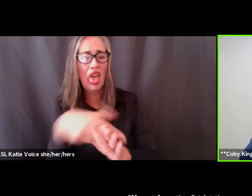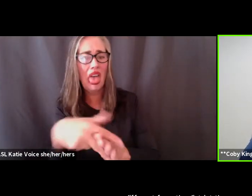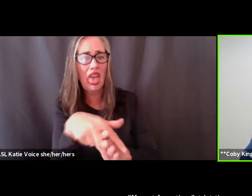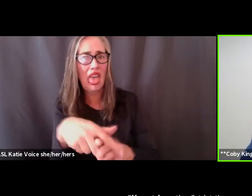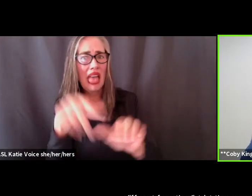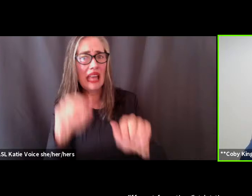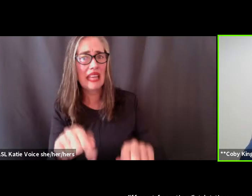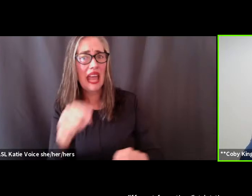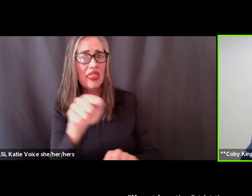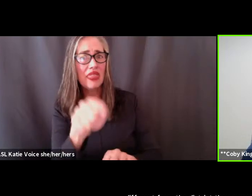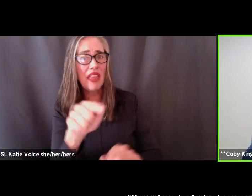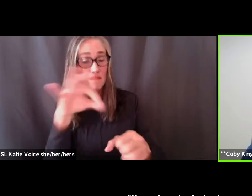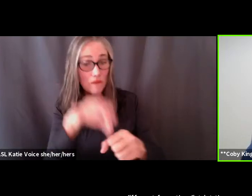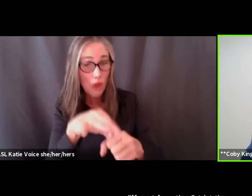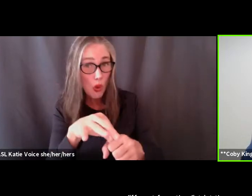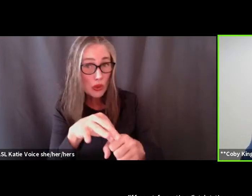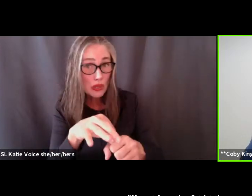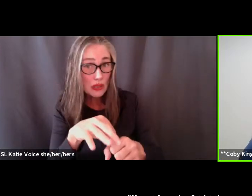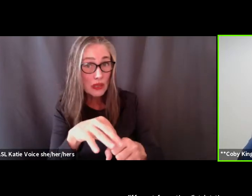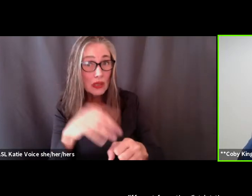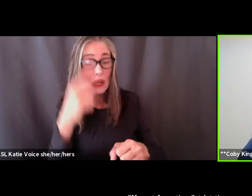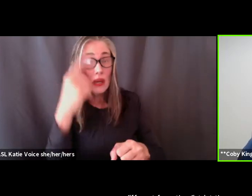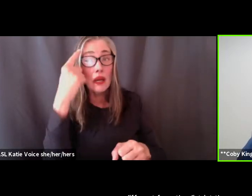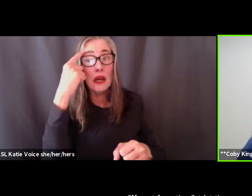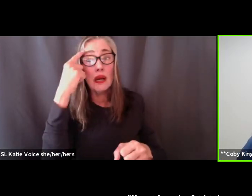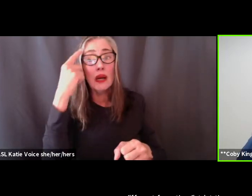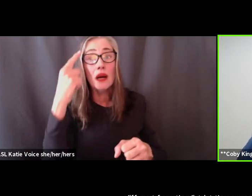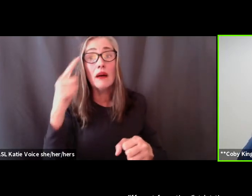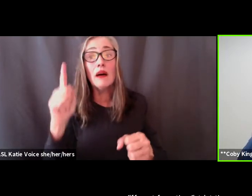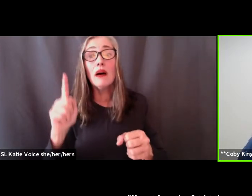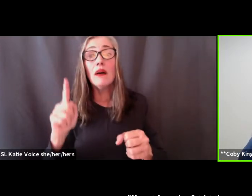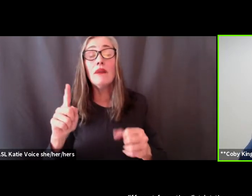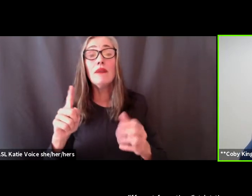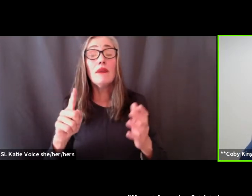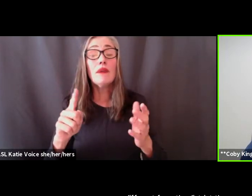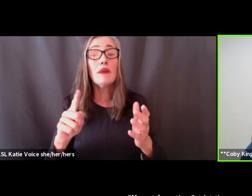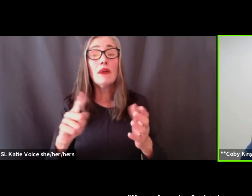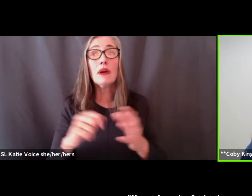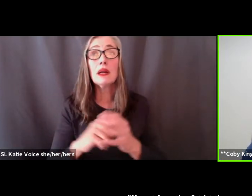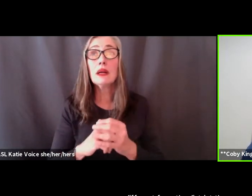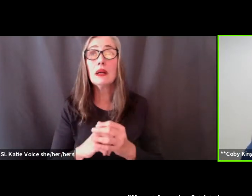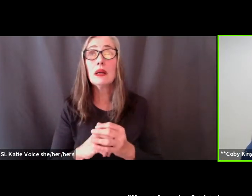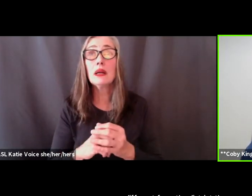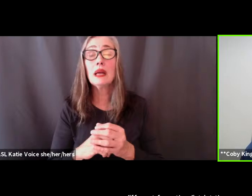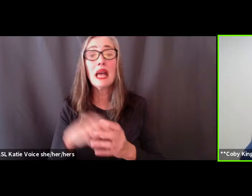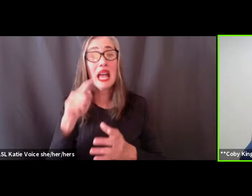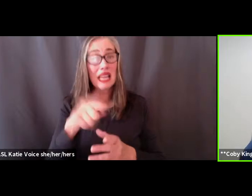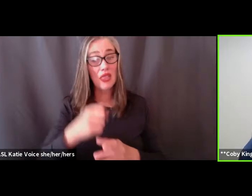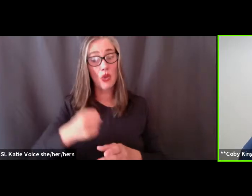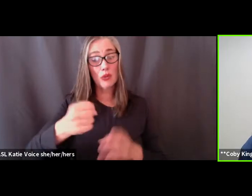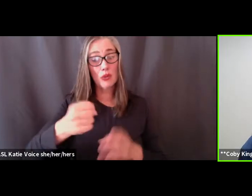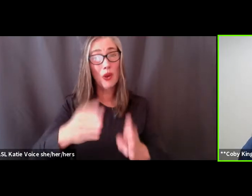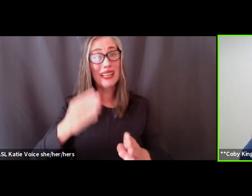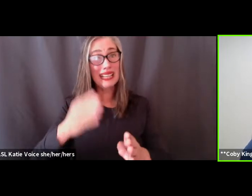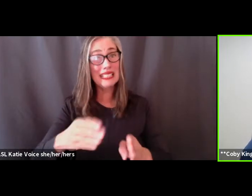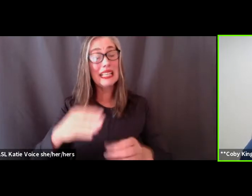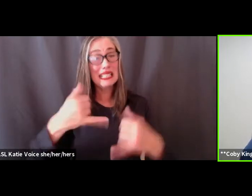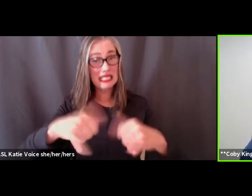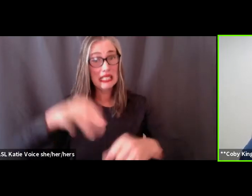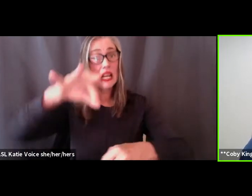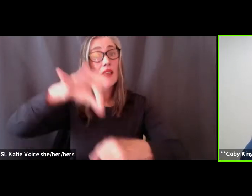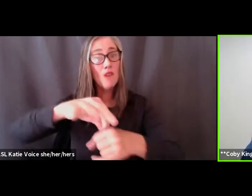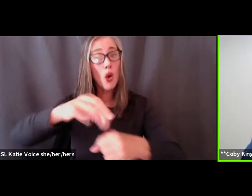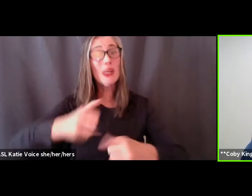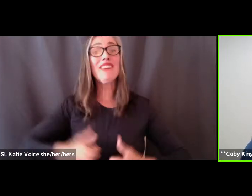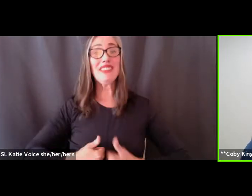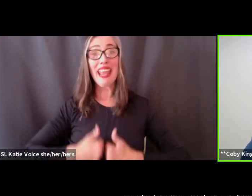appointees vote for a, can those appointees vote if they live within the district